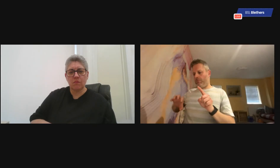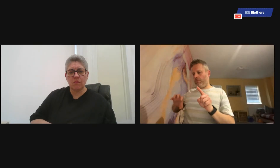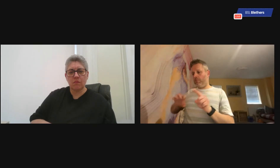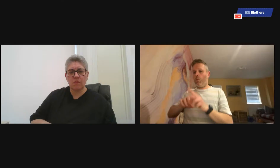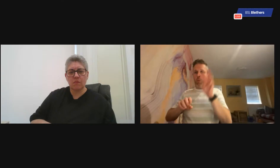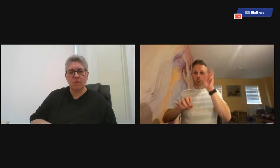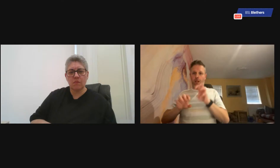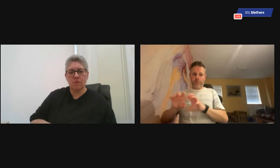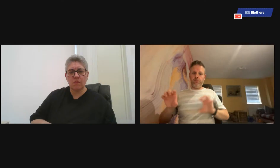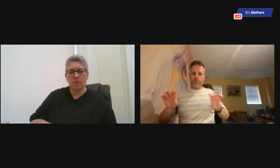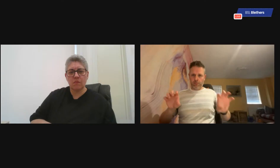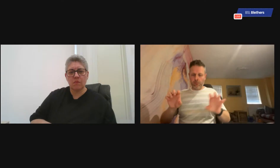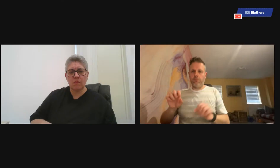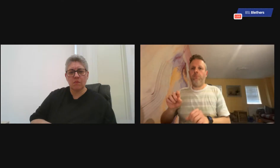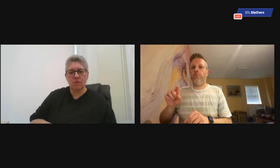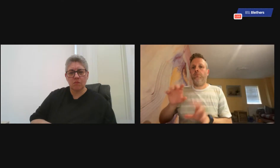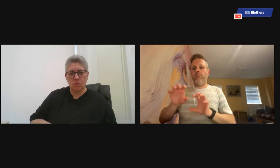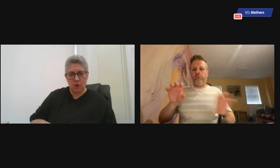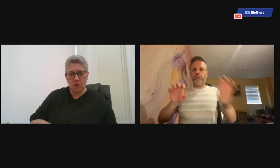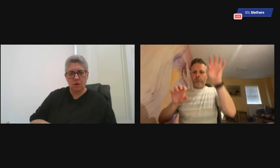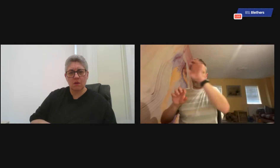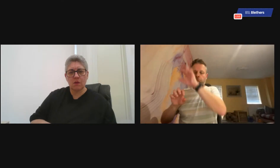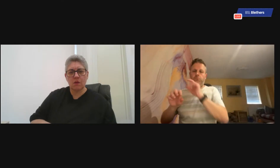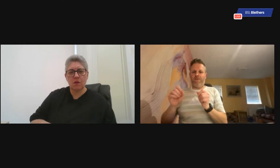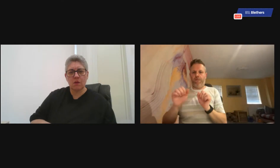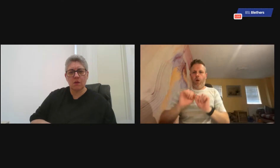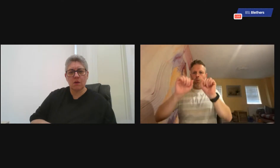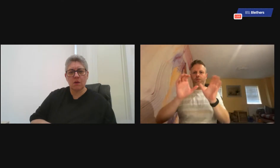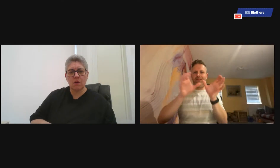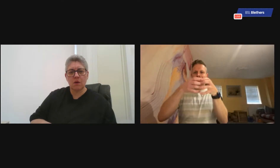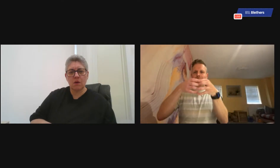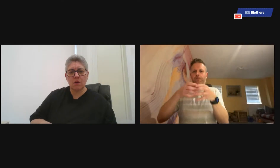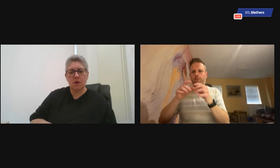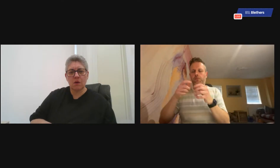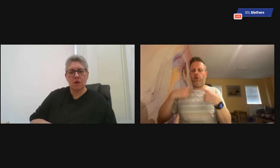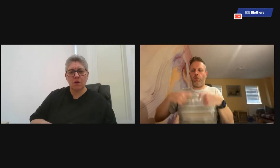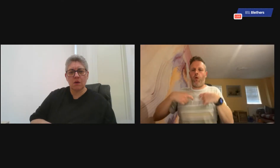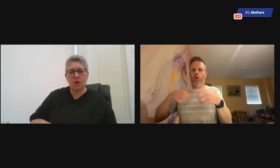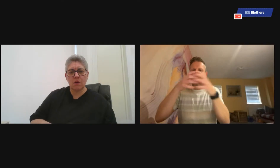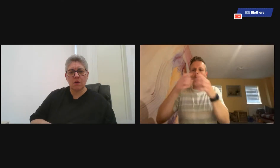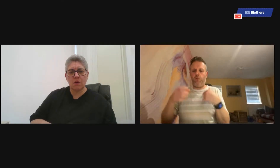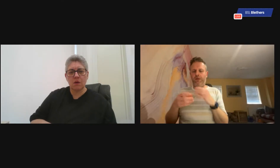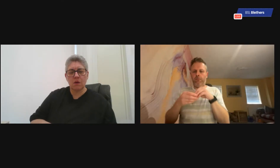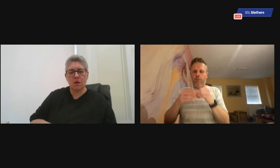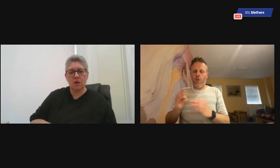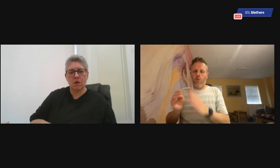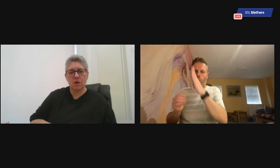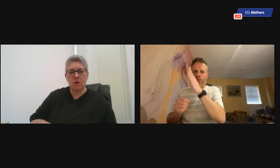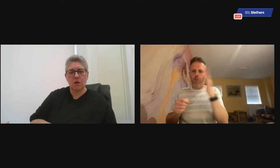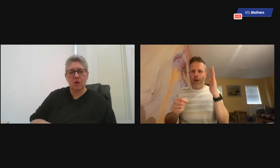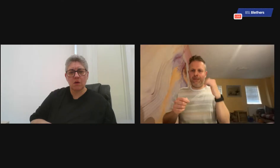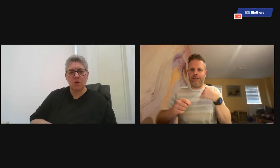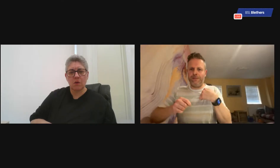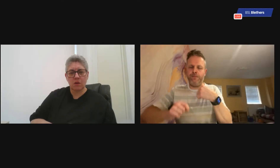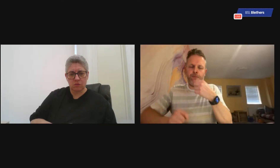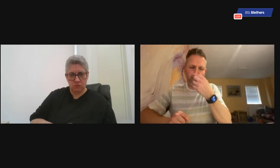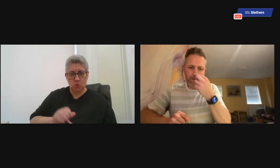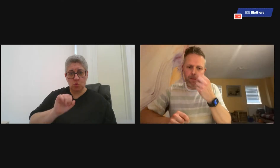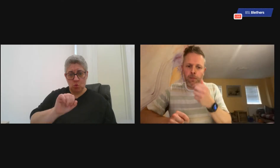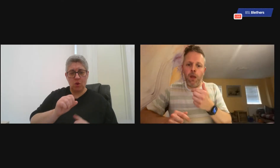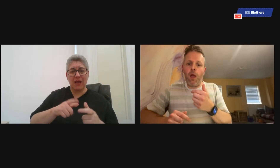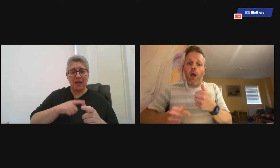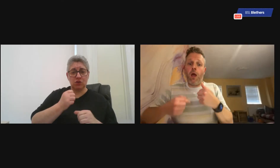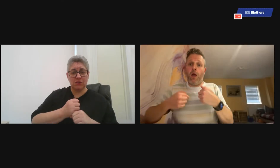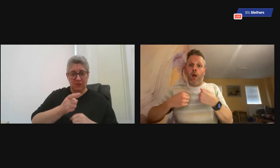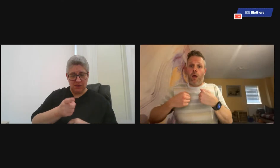and the northeast. There are Wales. Yes, those various agencies. My agency has various teams throughout those